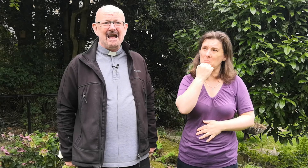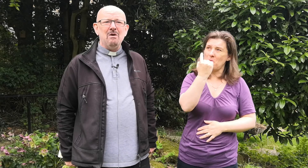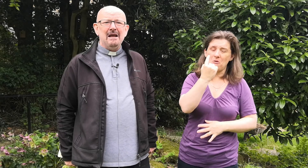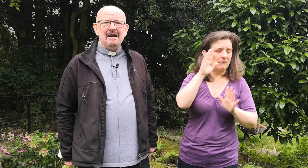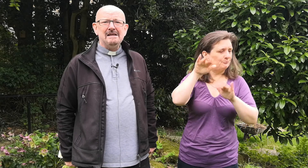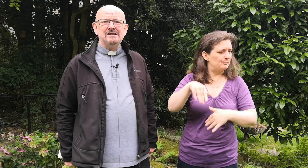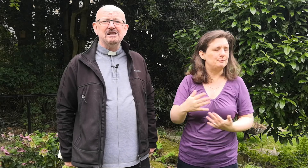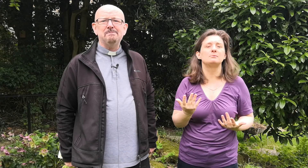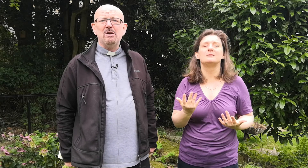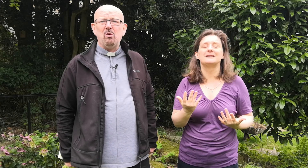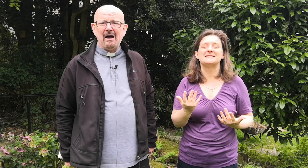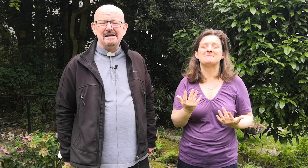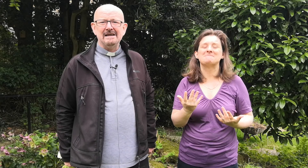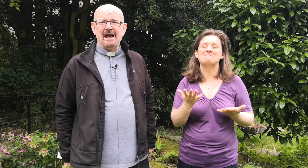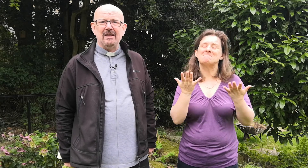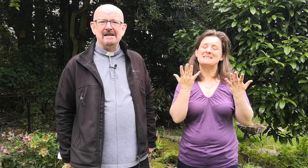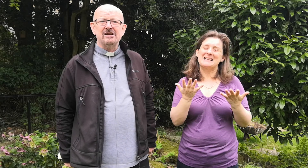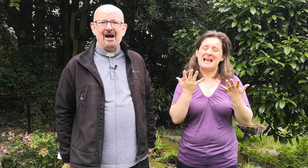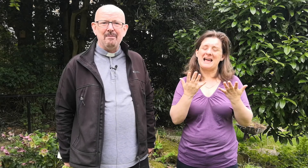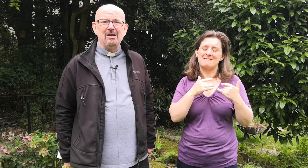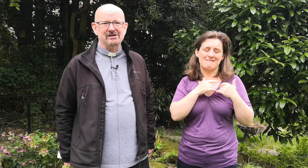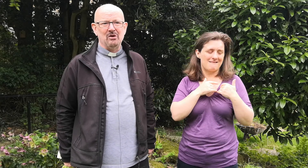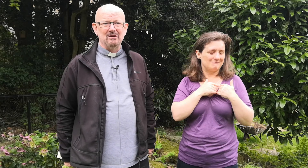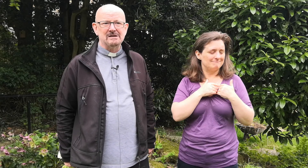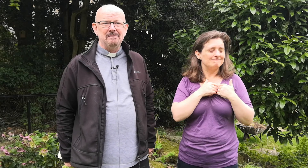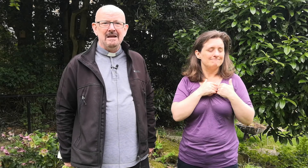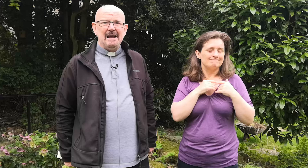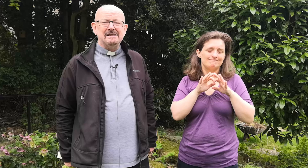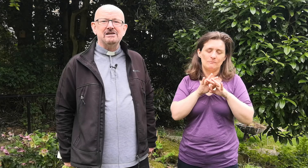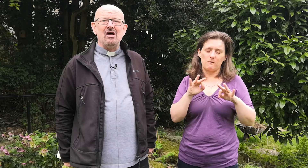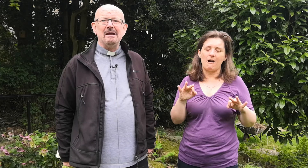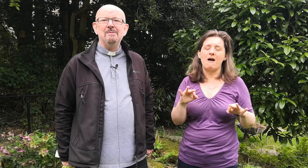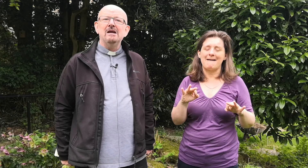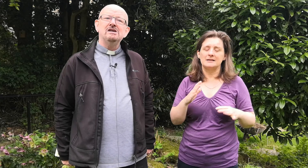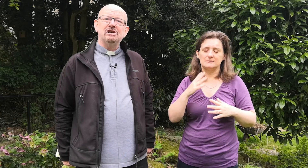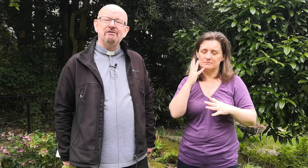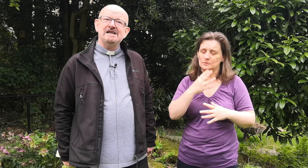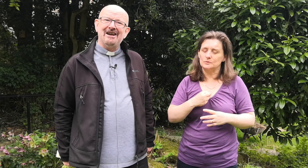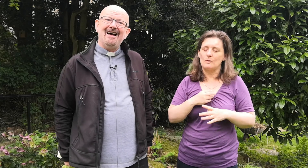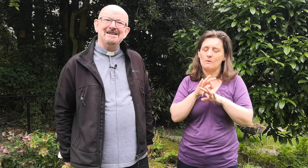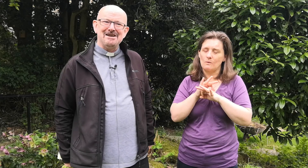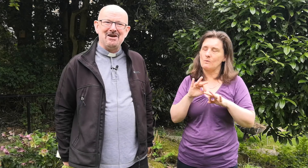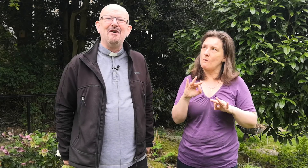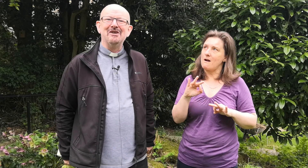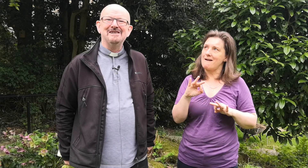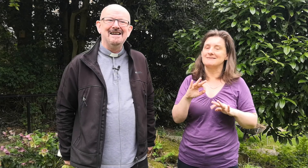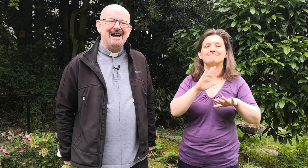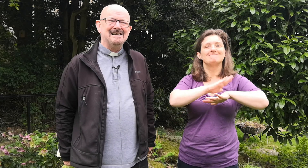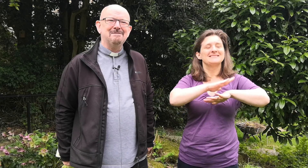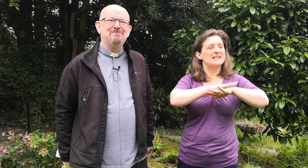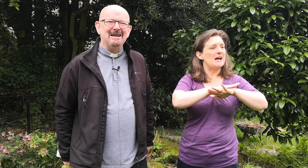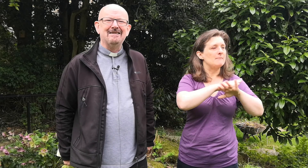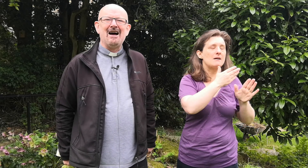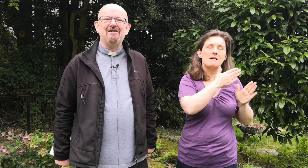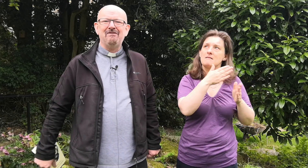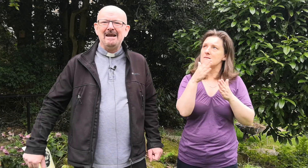So now let's just be quiet together, let's calm our souls. It's a time to return to the Lord and